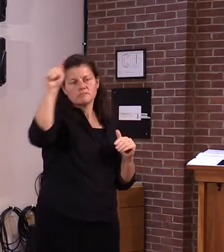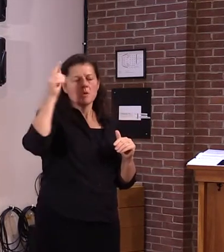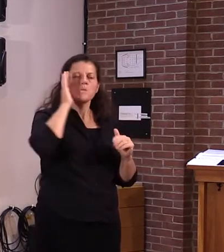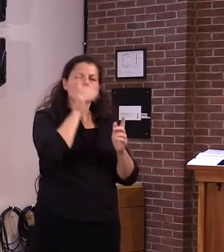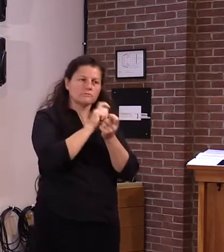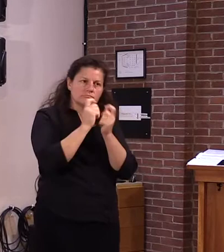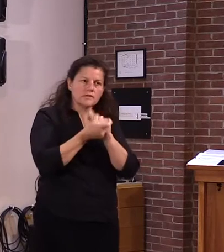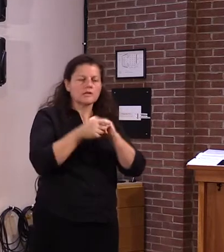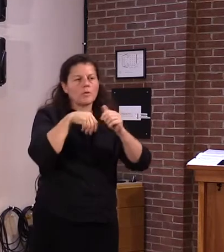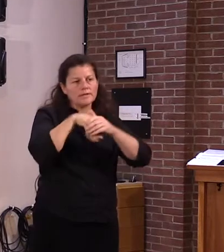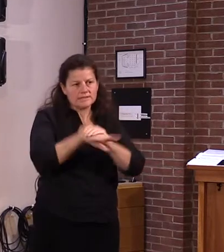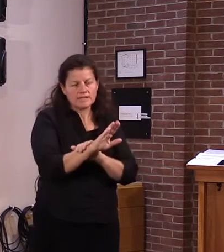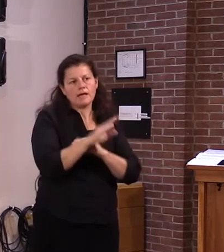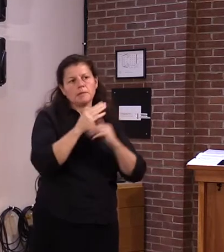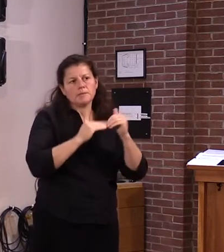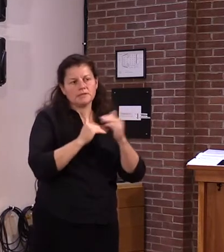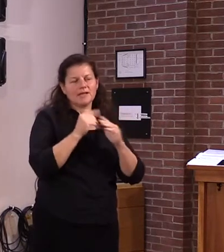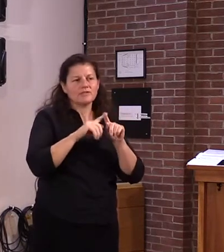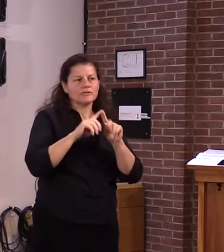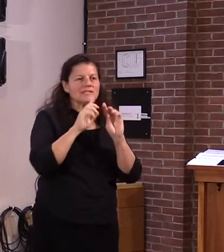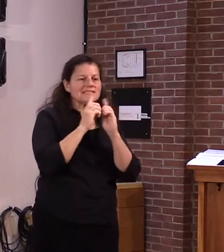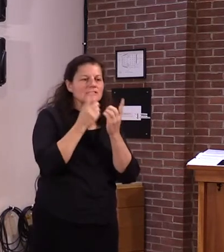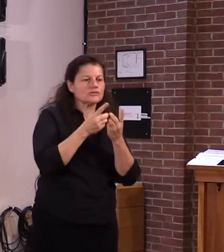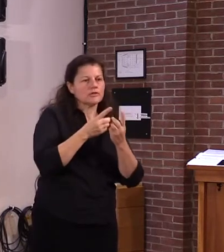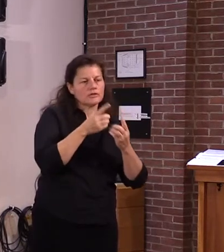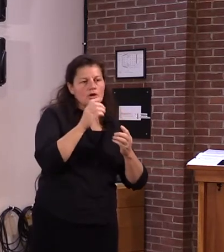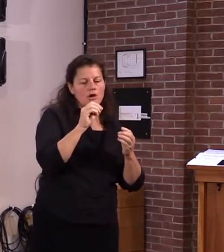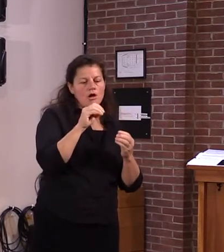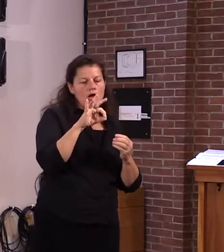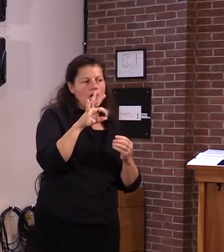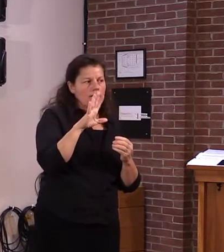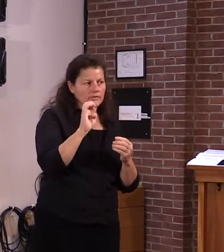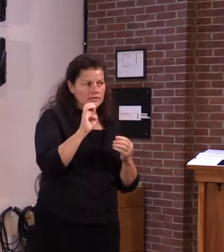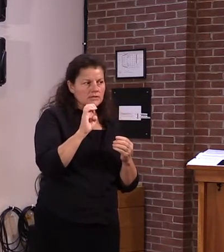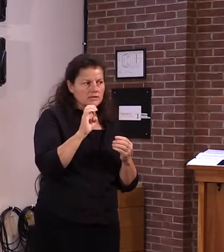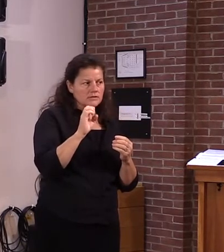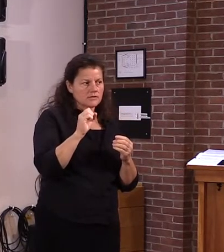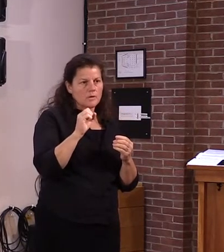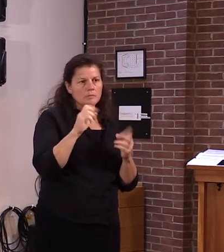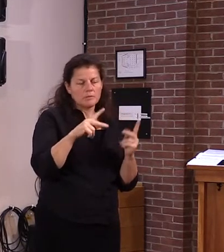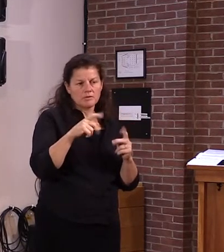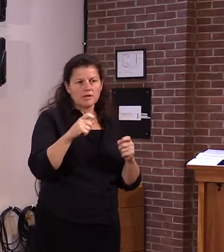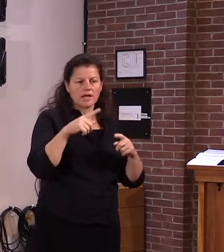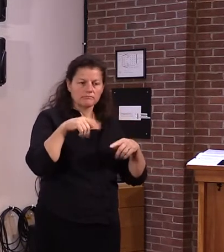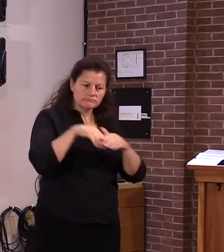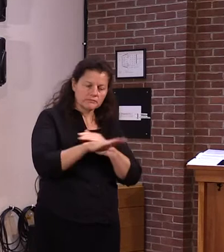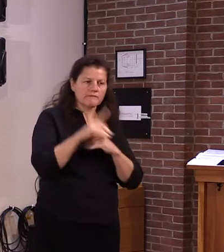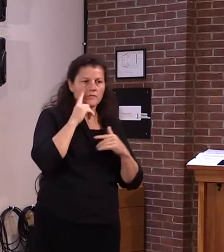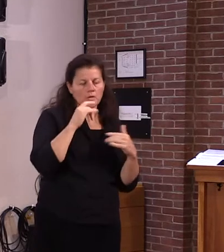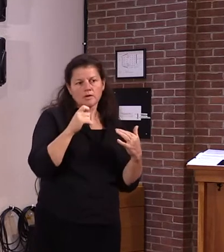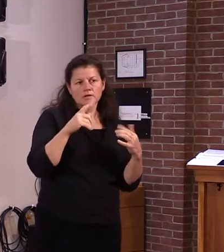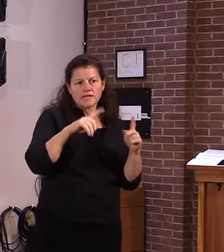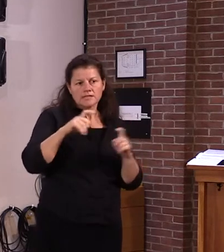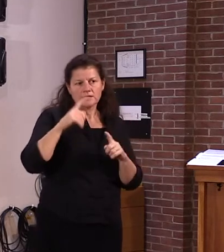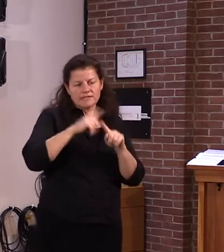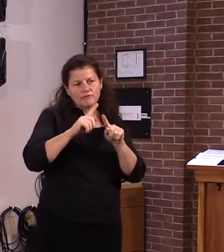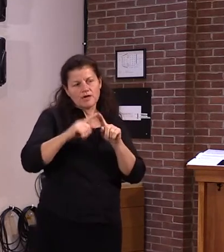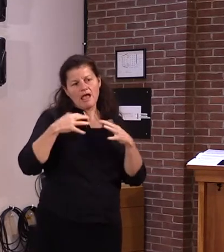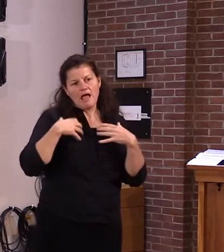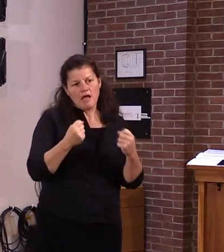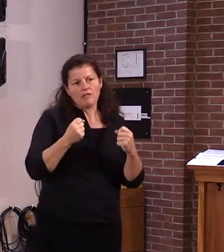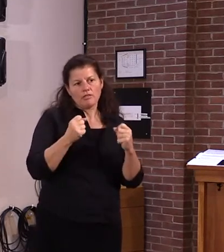district offices throughout the state. So that's the plan right now. Did I get